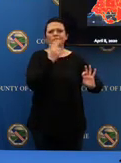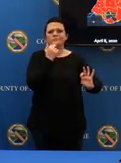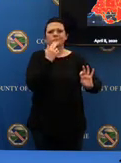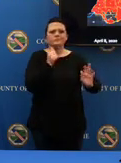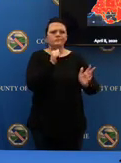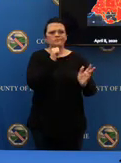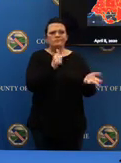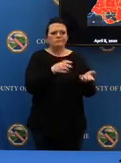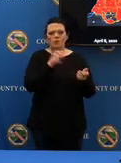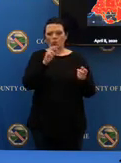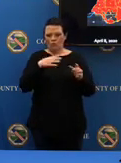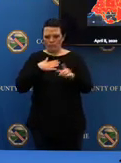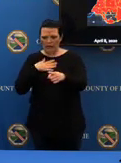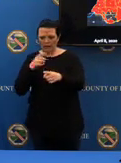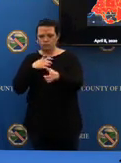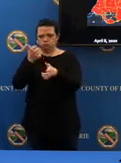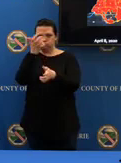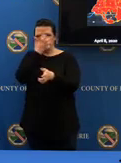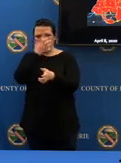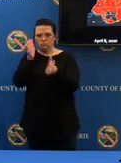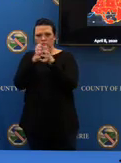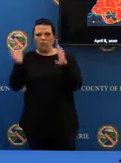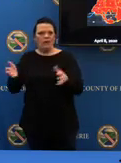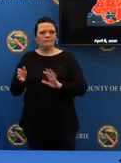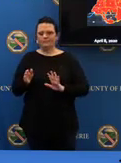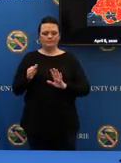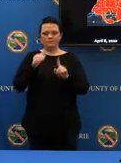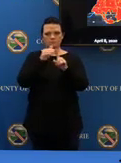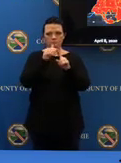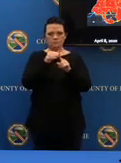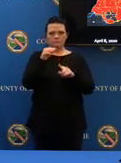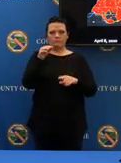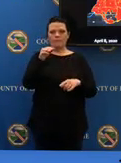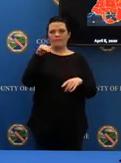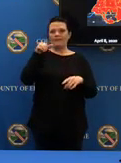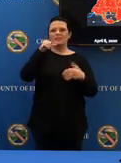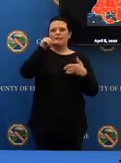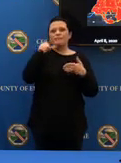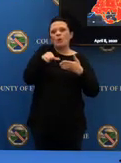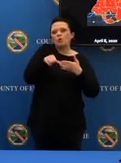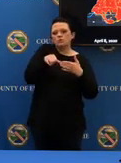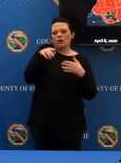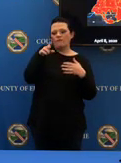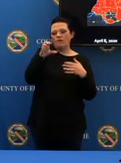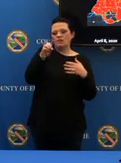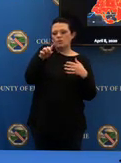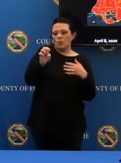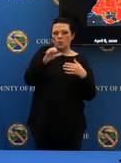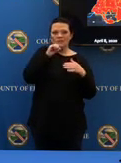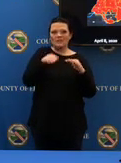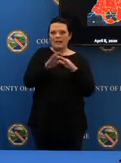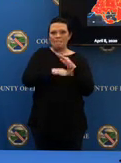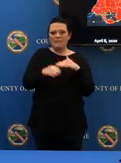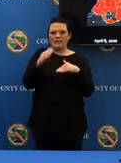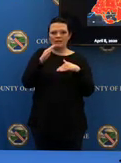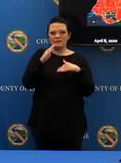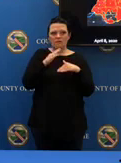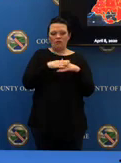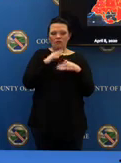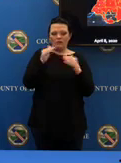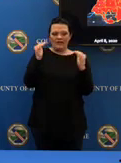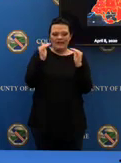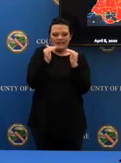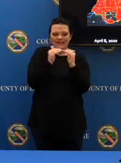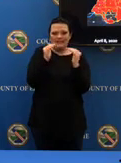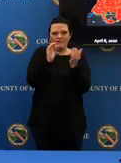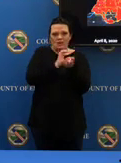it mean? I want to remind everybody, zip codes are postal codes. It's not based on an even number of population.